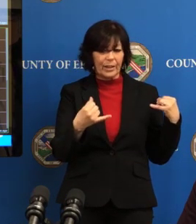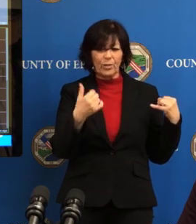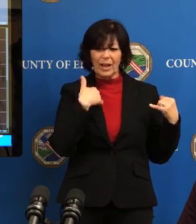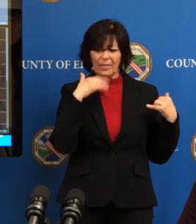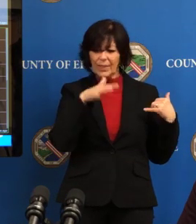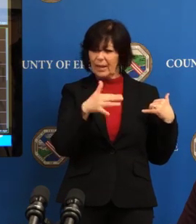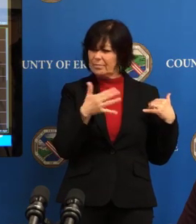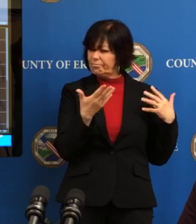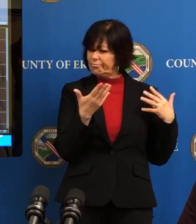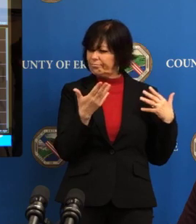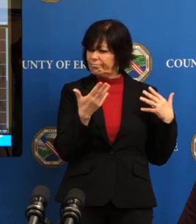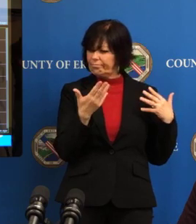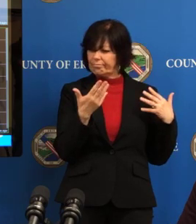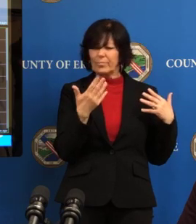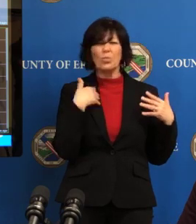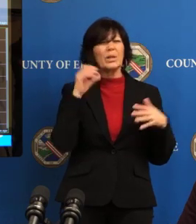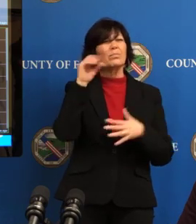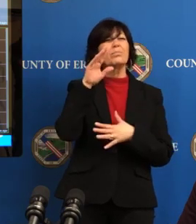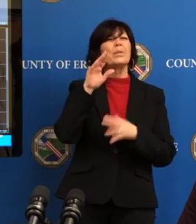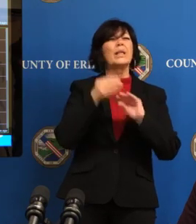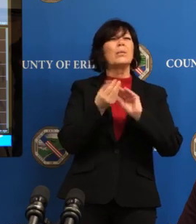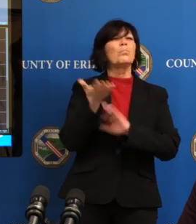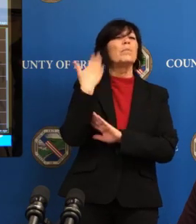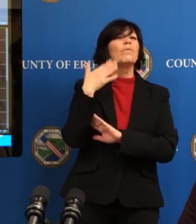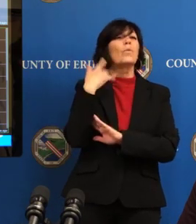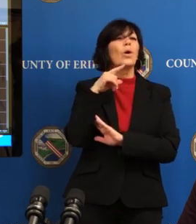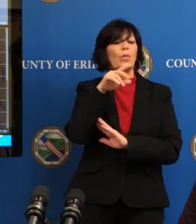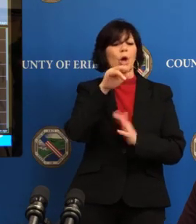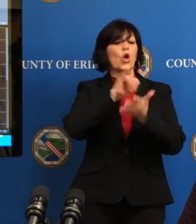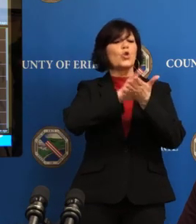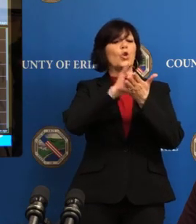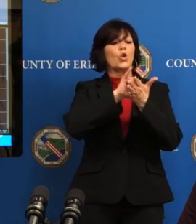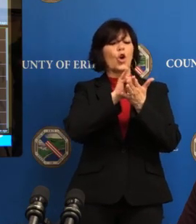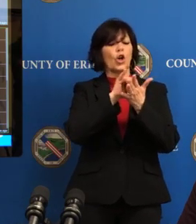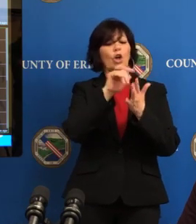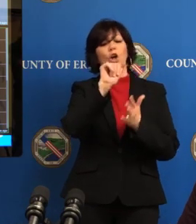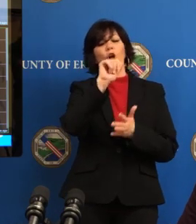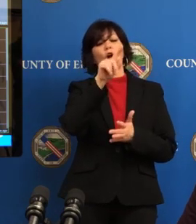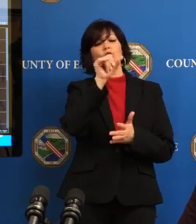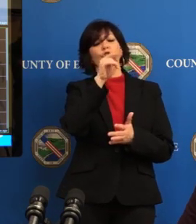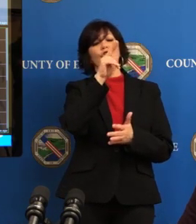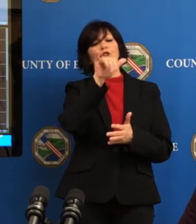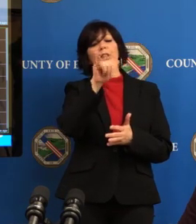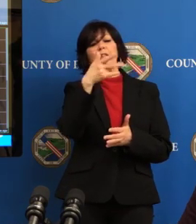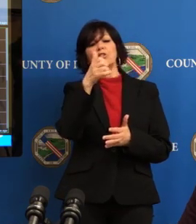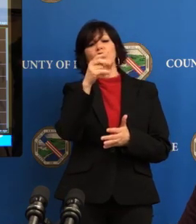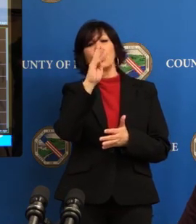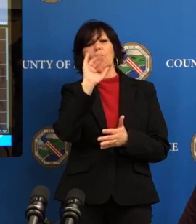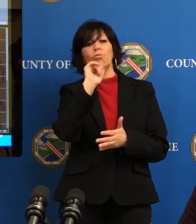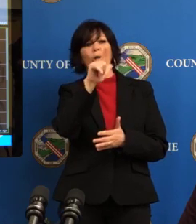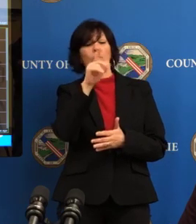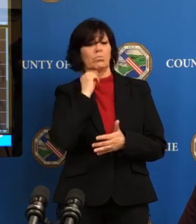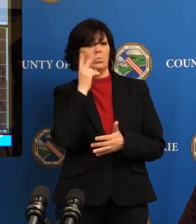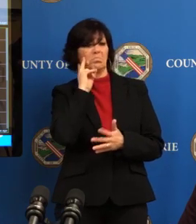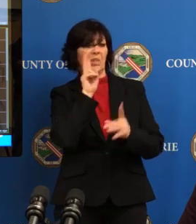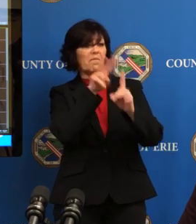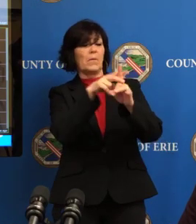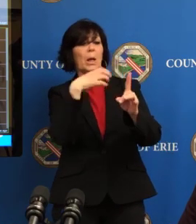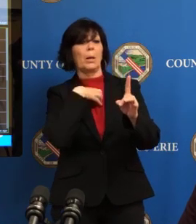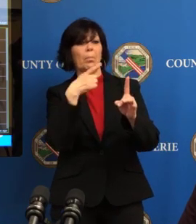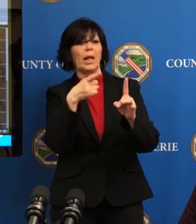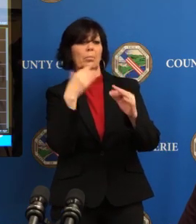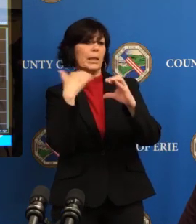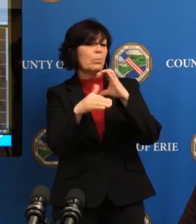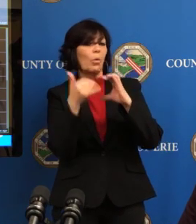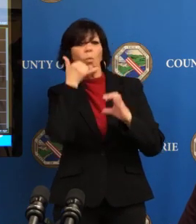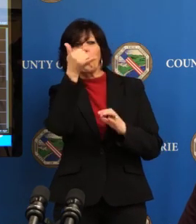number we've put out before, but go to the New York Attorney General's website. It's one of the first things you see, and you can file a complaint by email